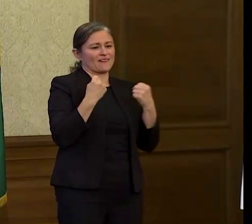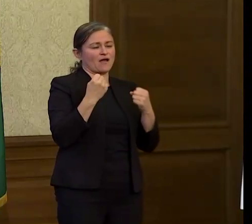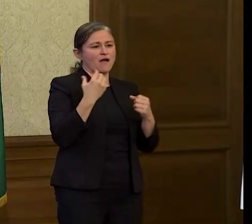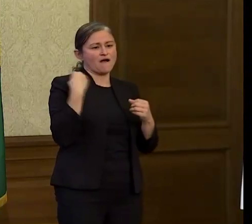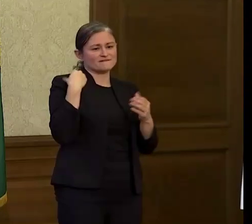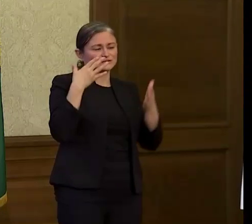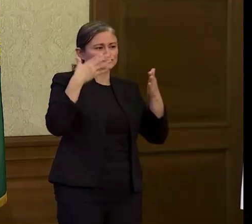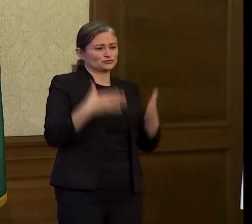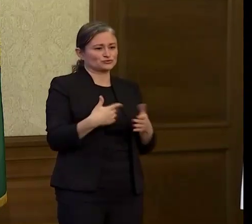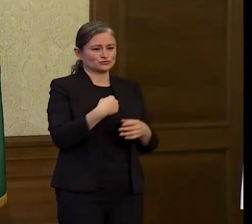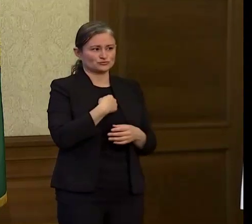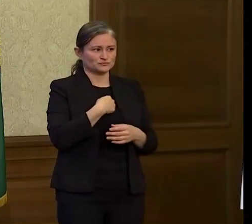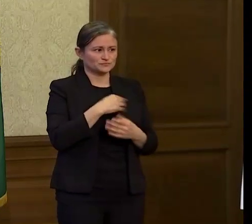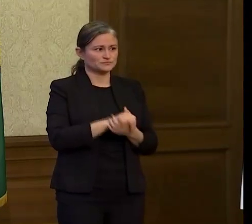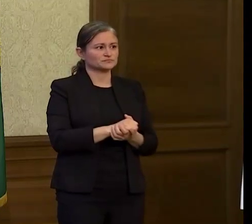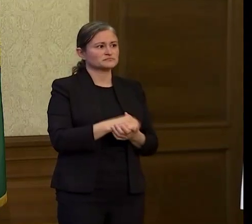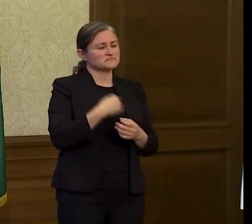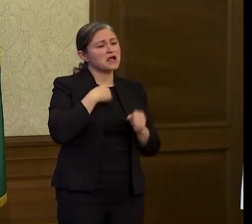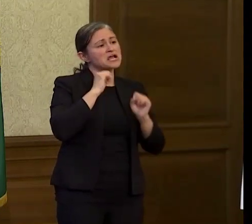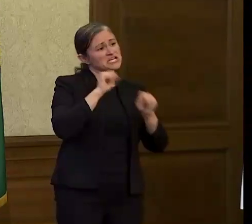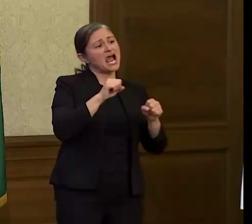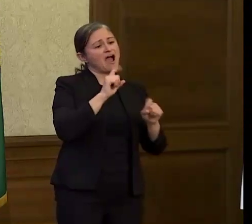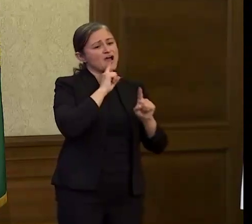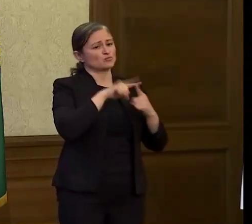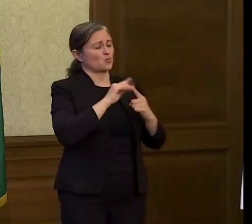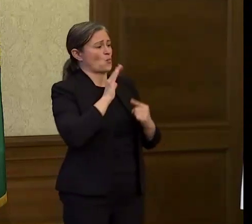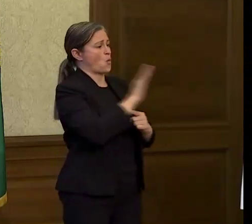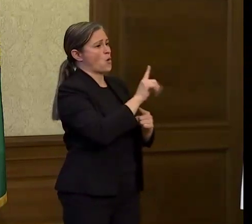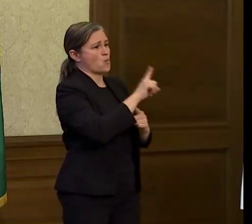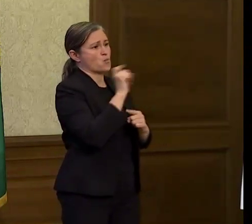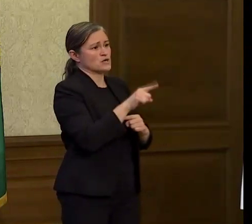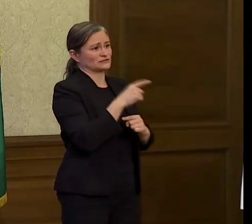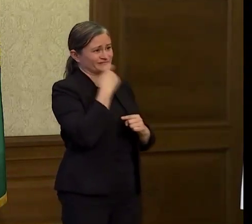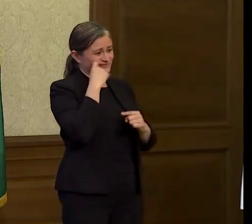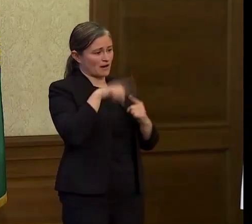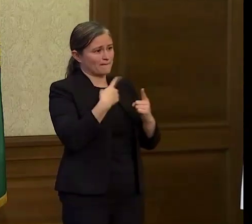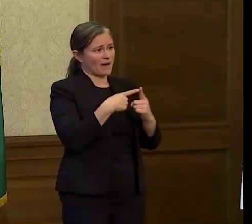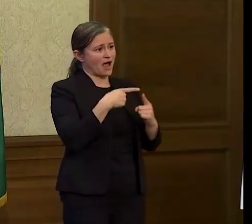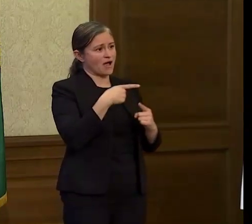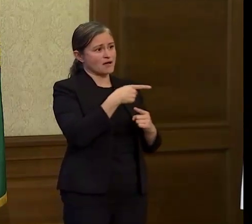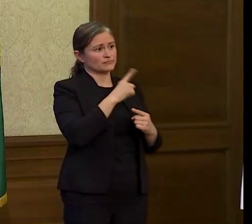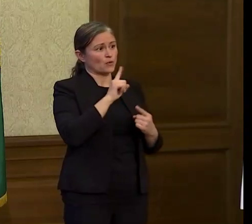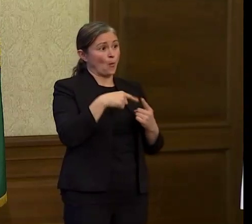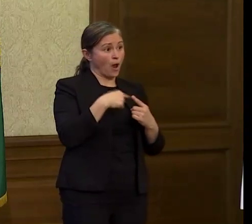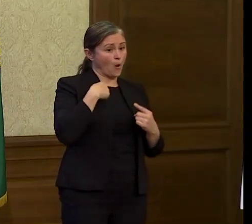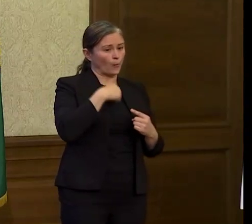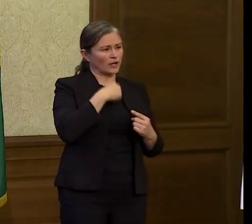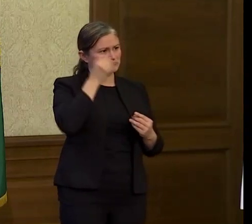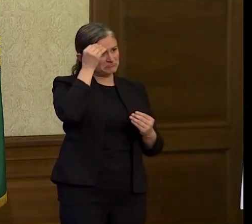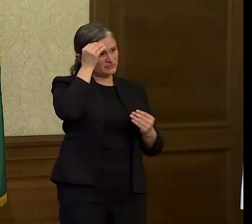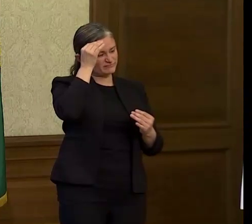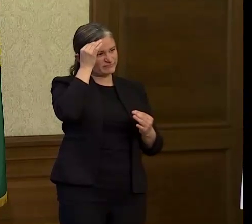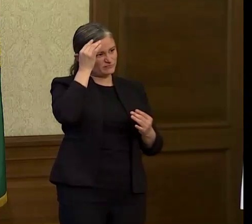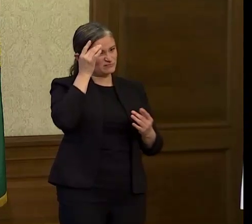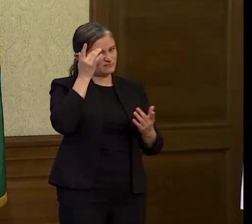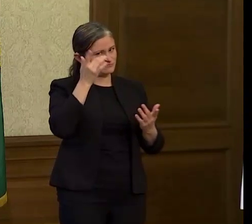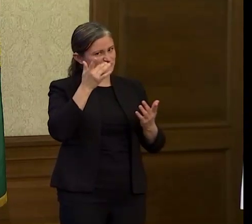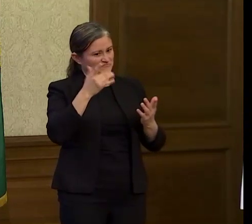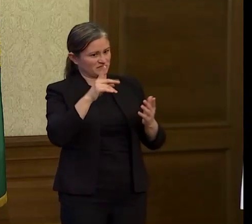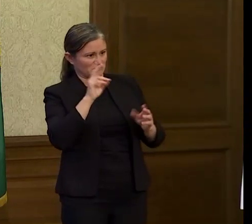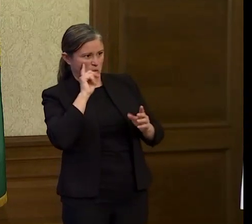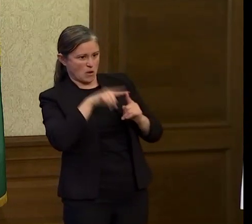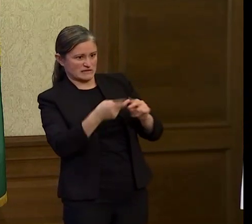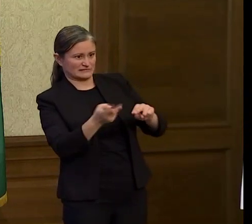first question, and that was the question about when we expect this to peak. Did they call on me?